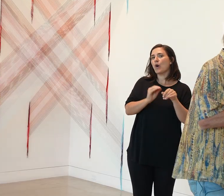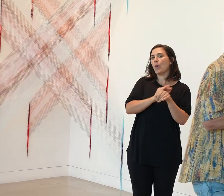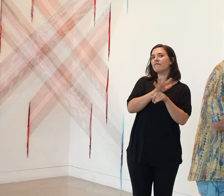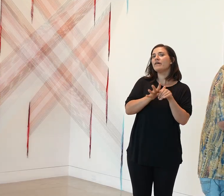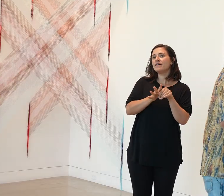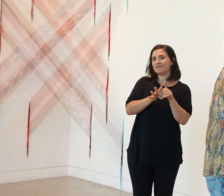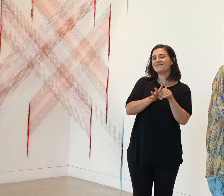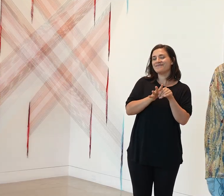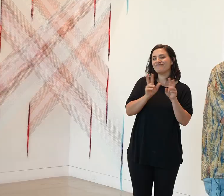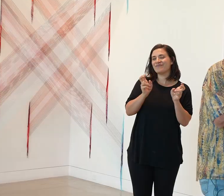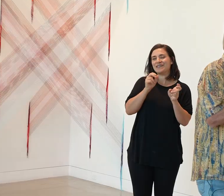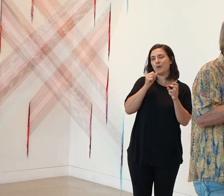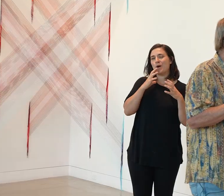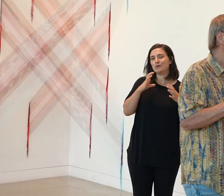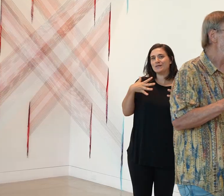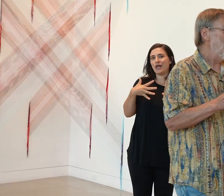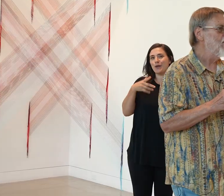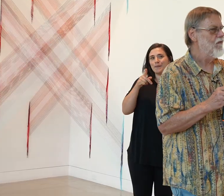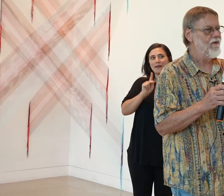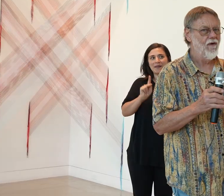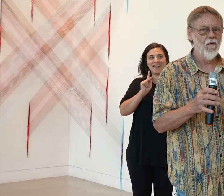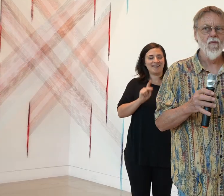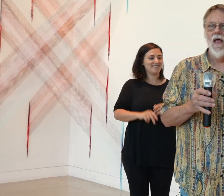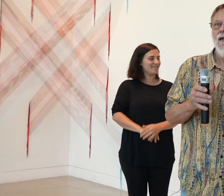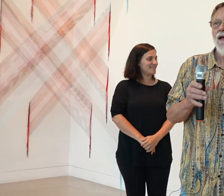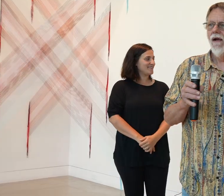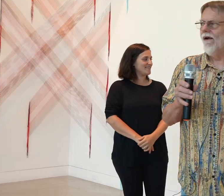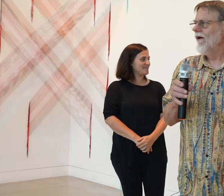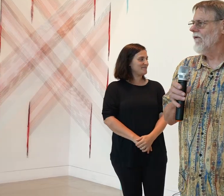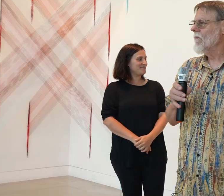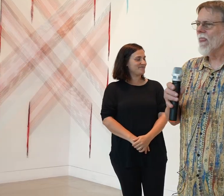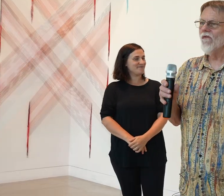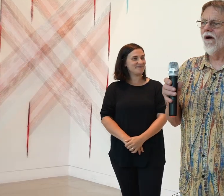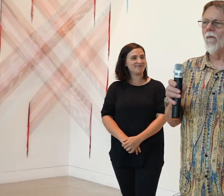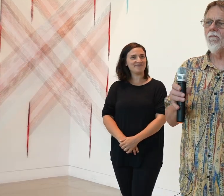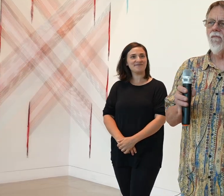you can get close to it. Yeah. So